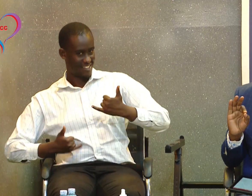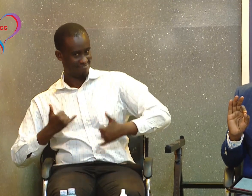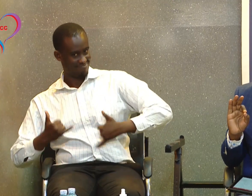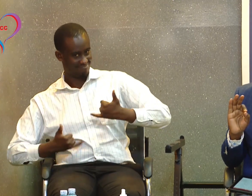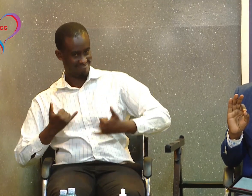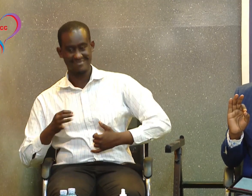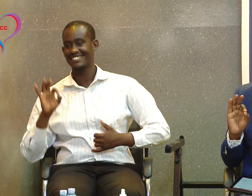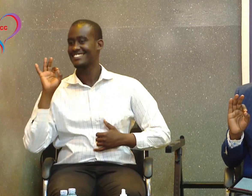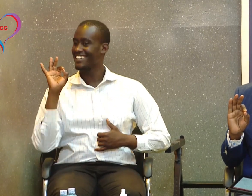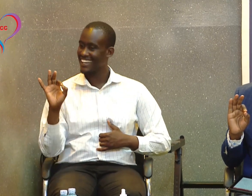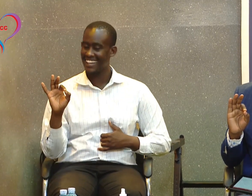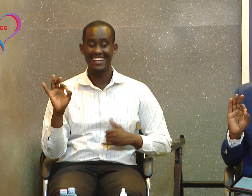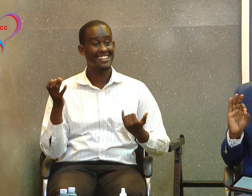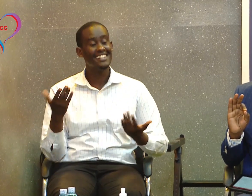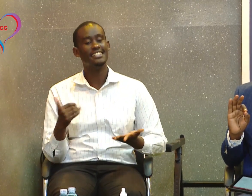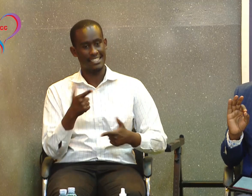He